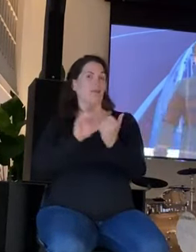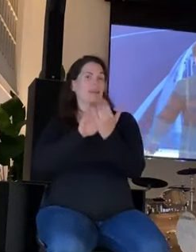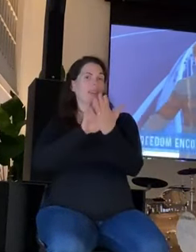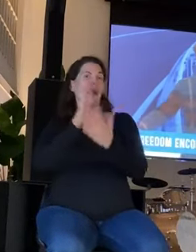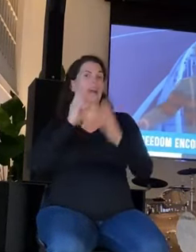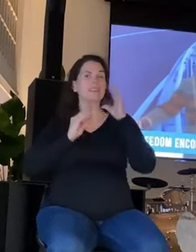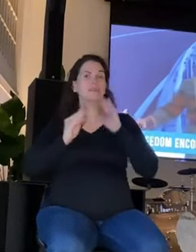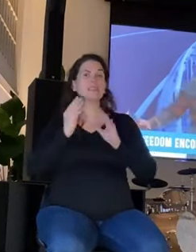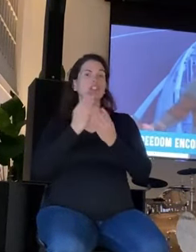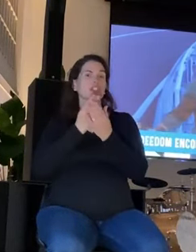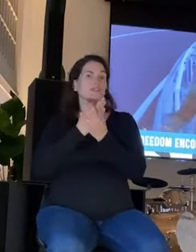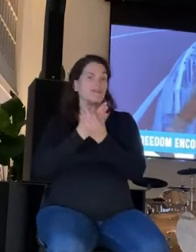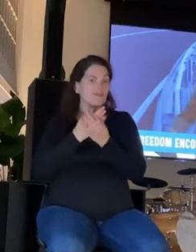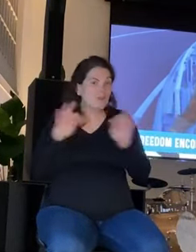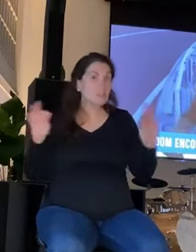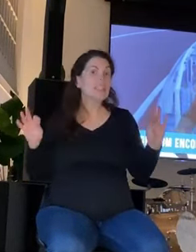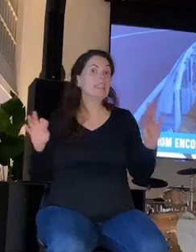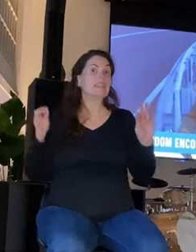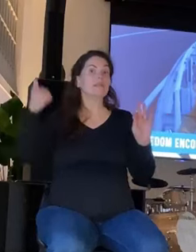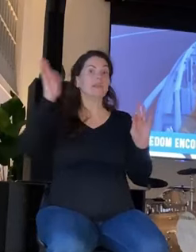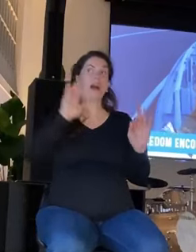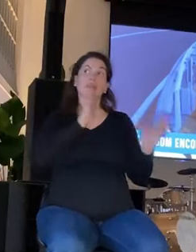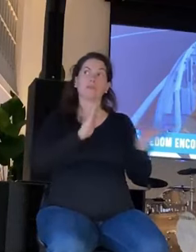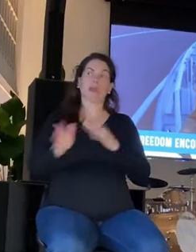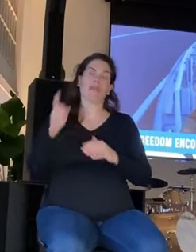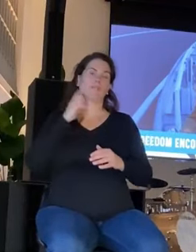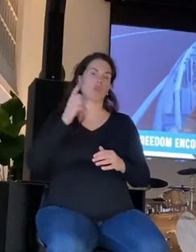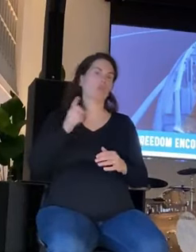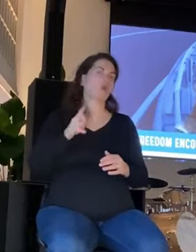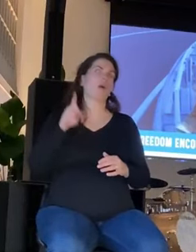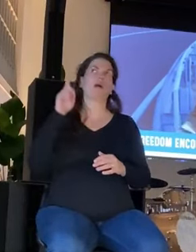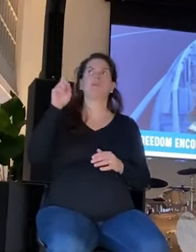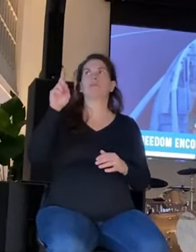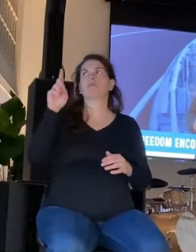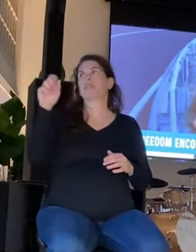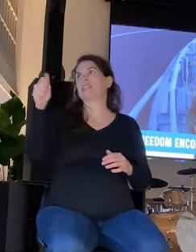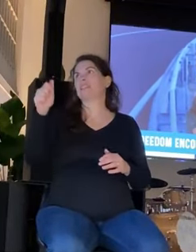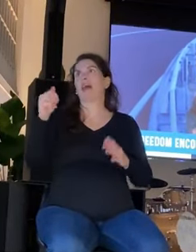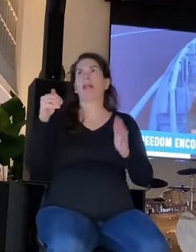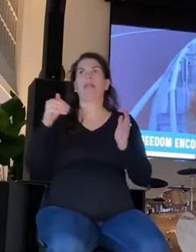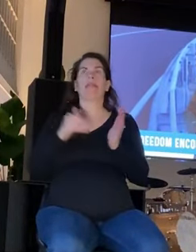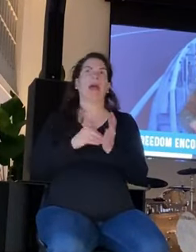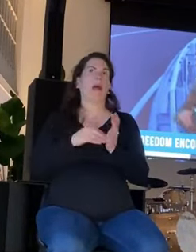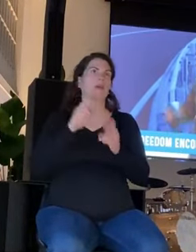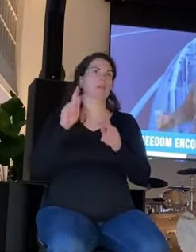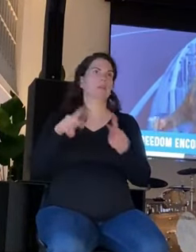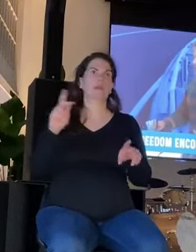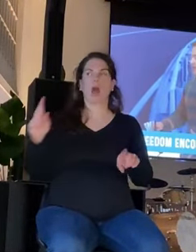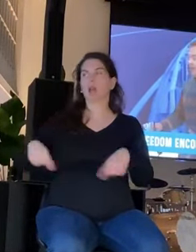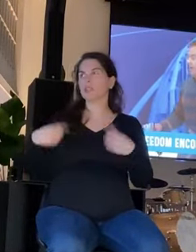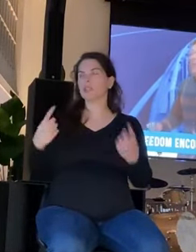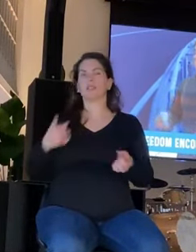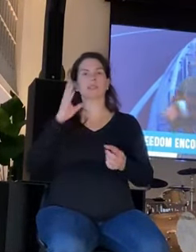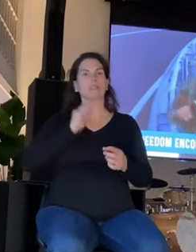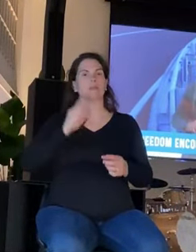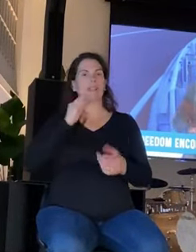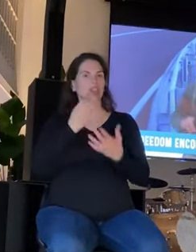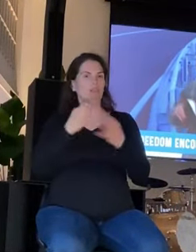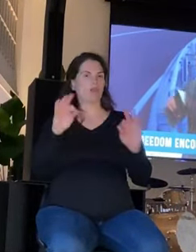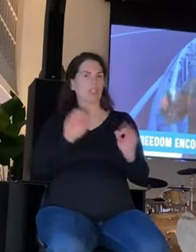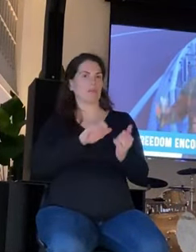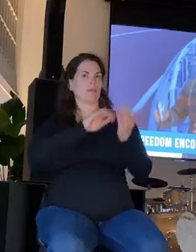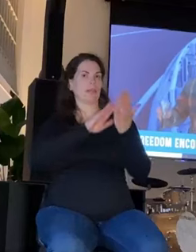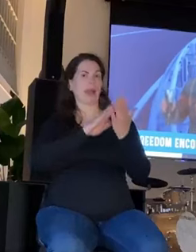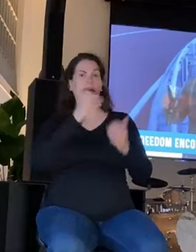walk in freedom in the life that God has for you. And thousands, maybe tens of thousands of people in our church have gone through Freedom Encounter. And